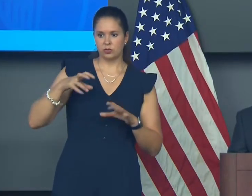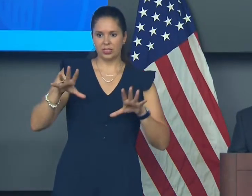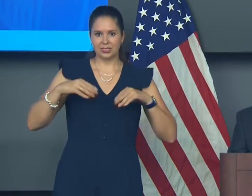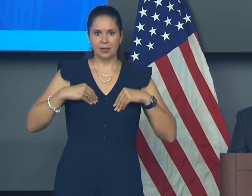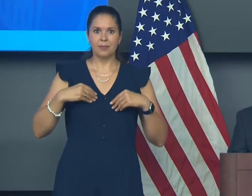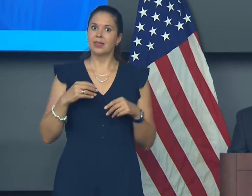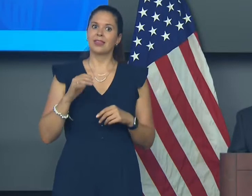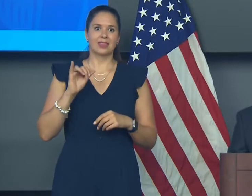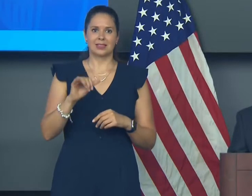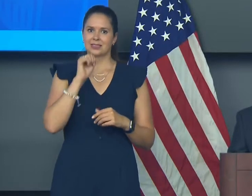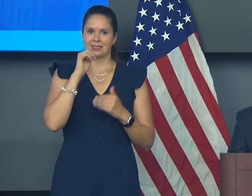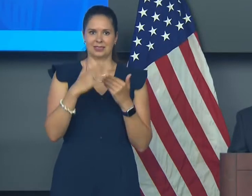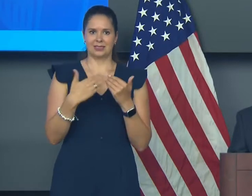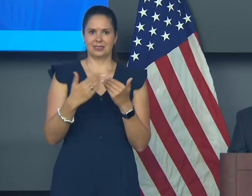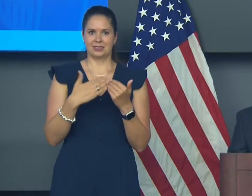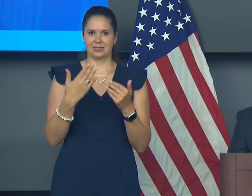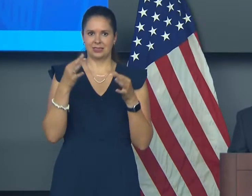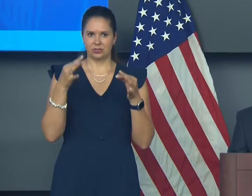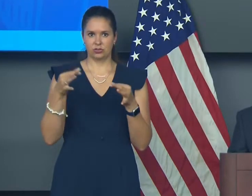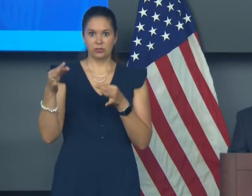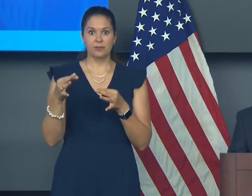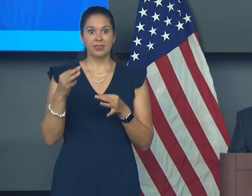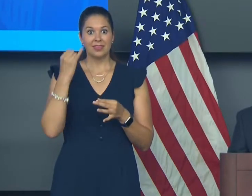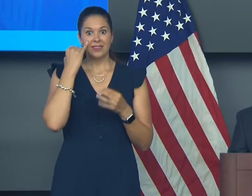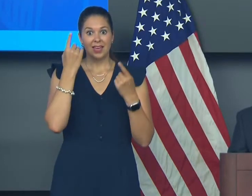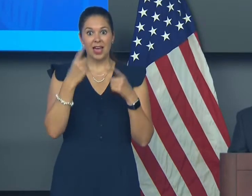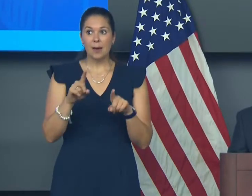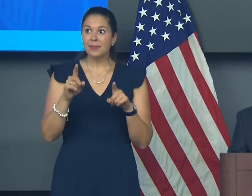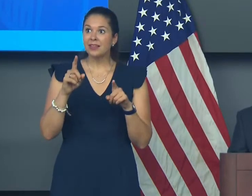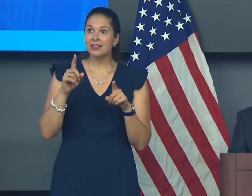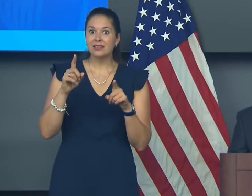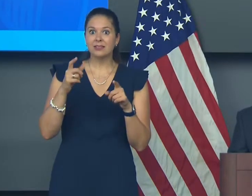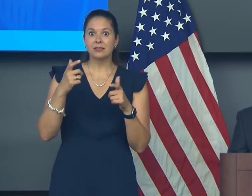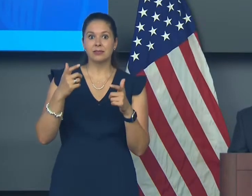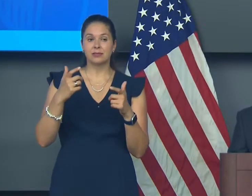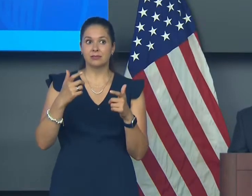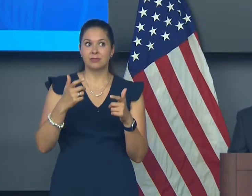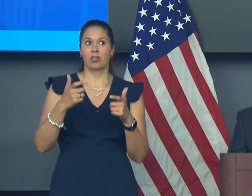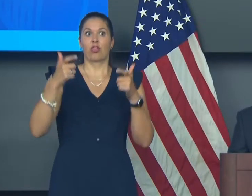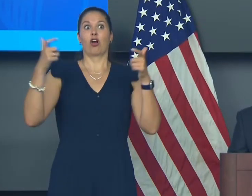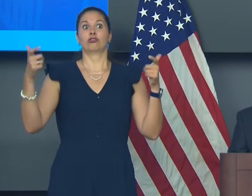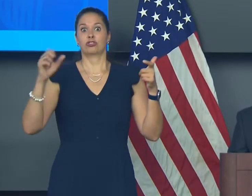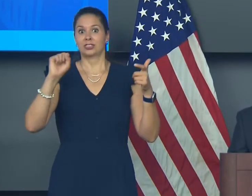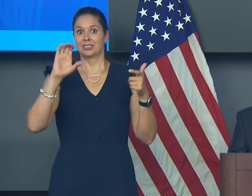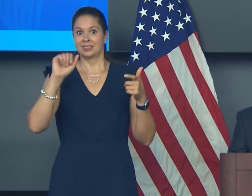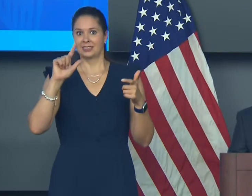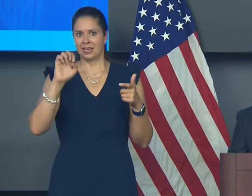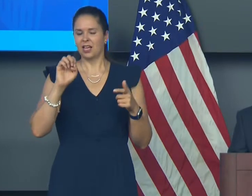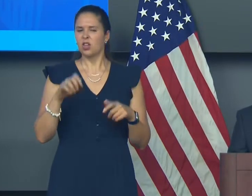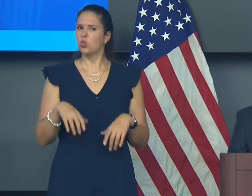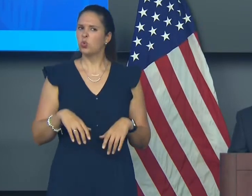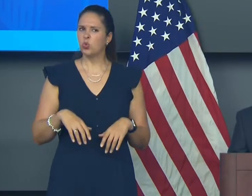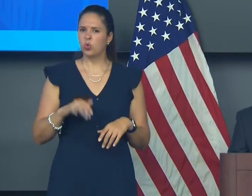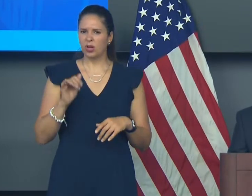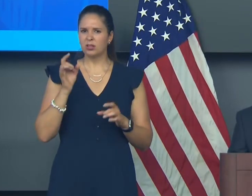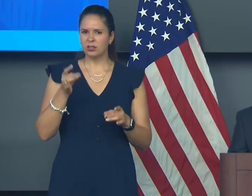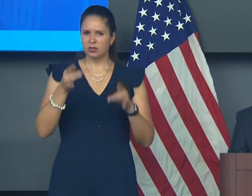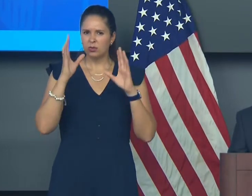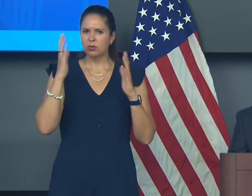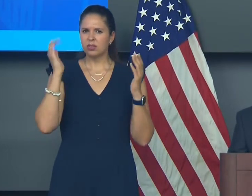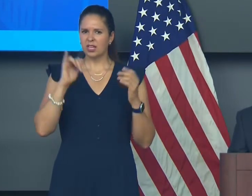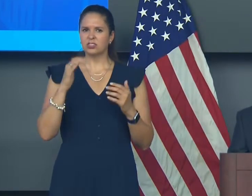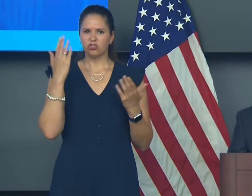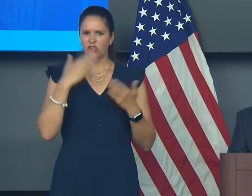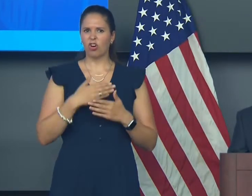easy decisions. To have that happen on a much larger scale would be just an incredibly dark place. And I'll tell